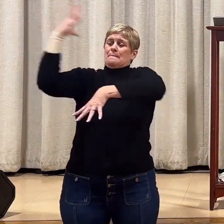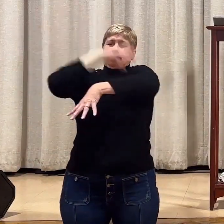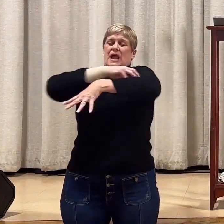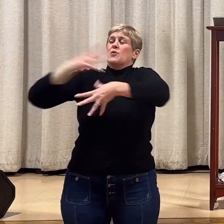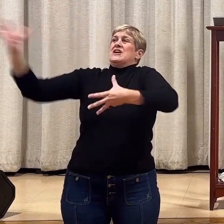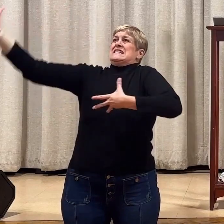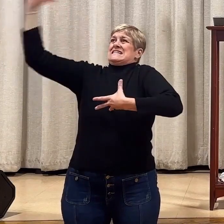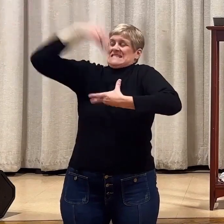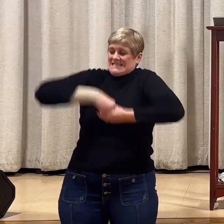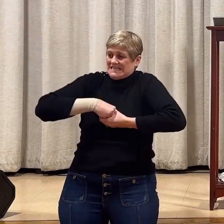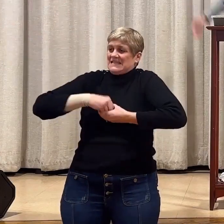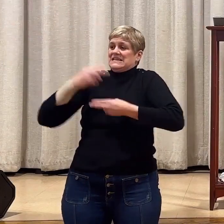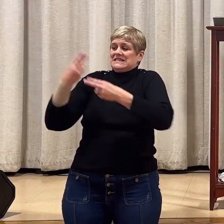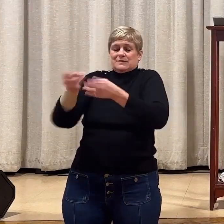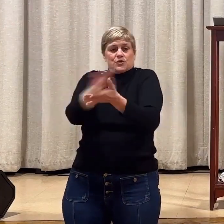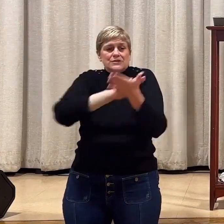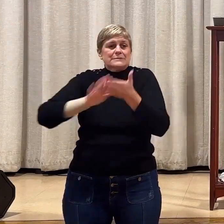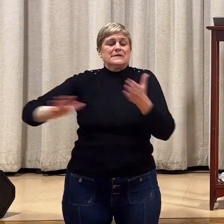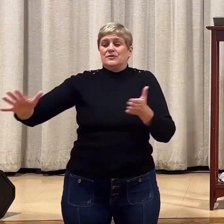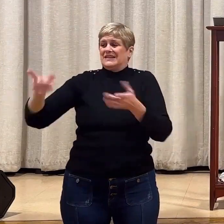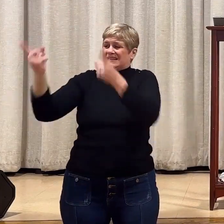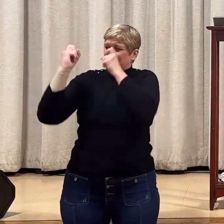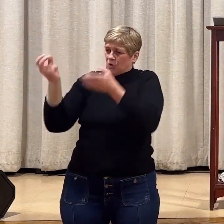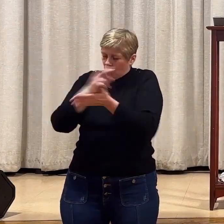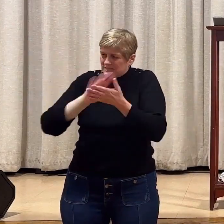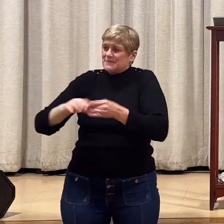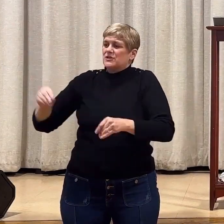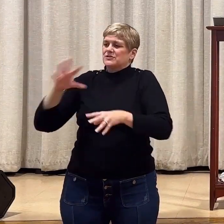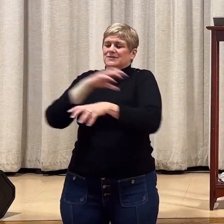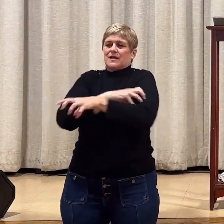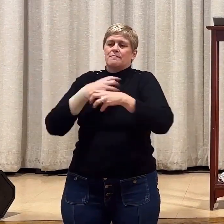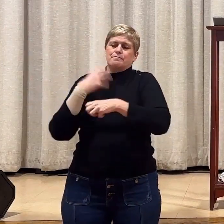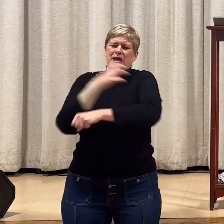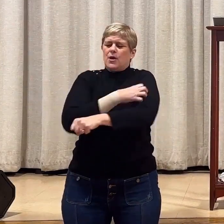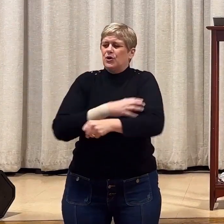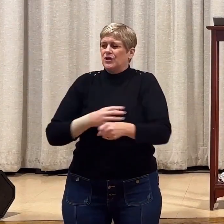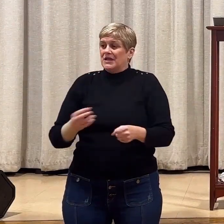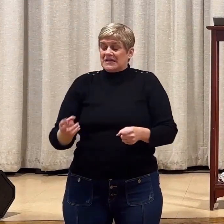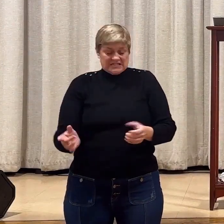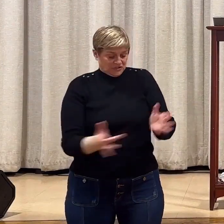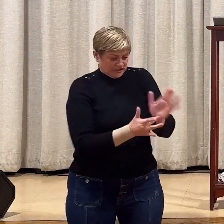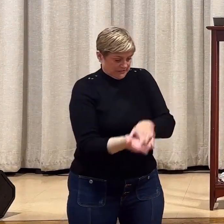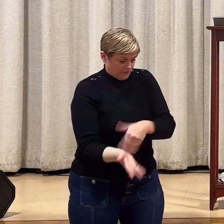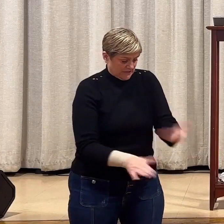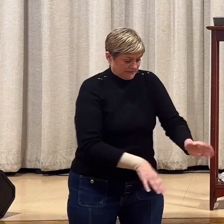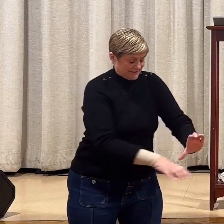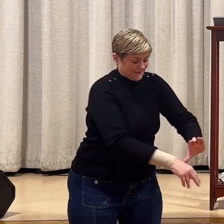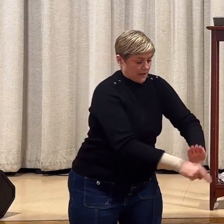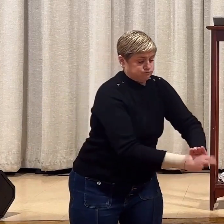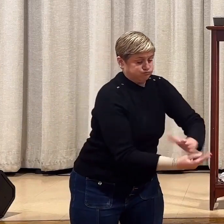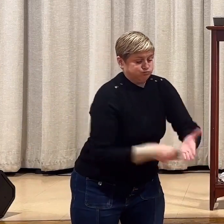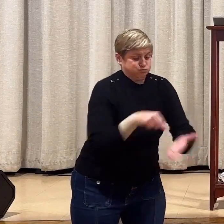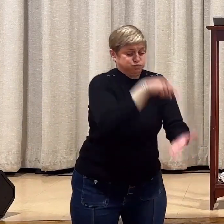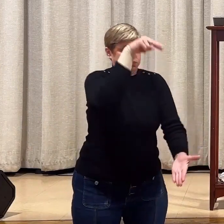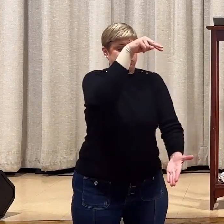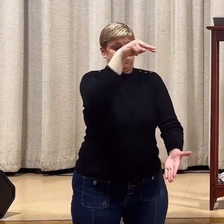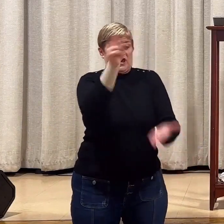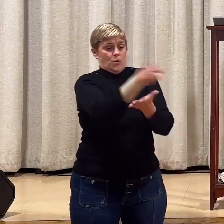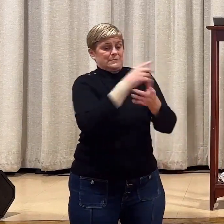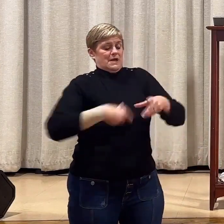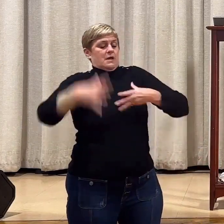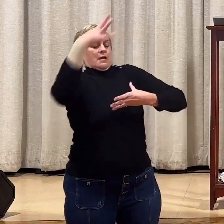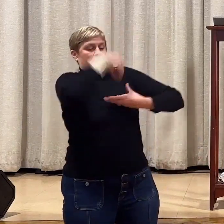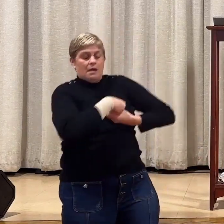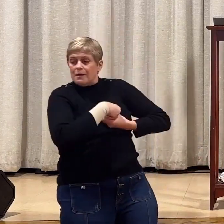in you, and his name is Holy Spirit. Romans 8 says, if the same Spirit that raised Christ from the dead lives in you, then he who